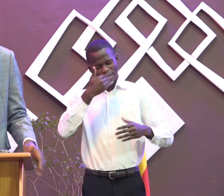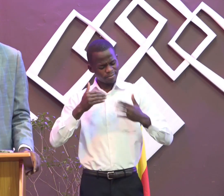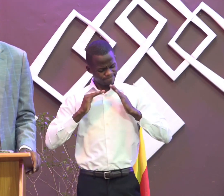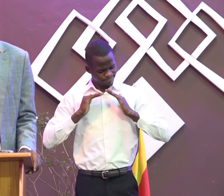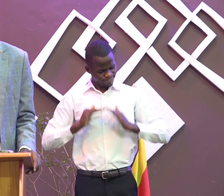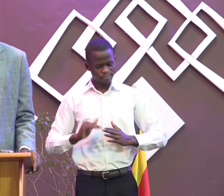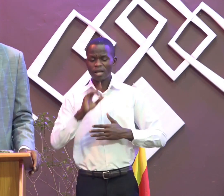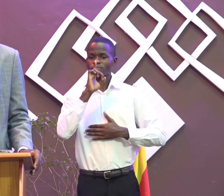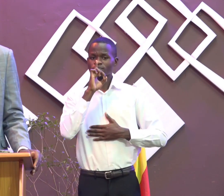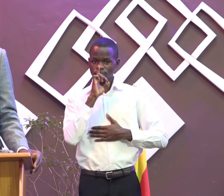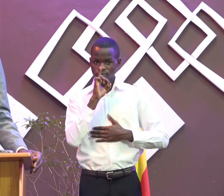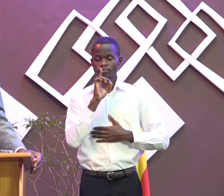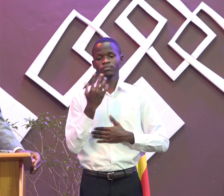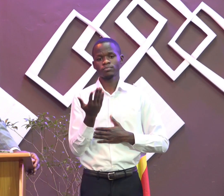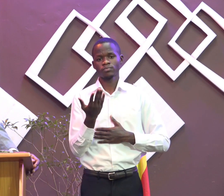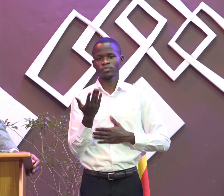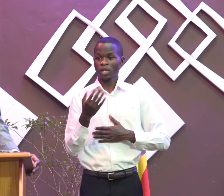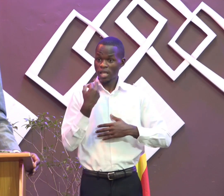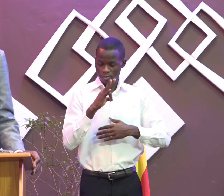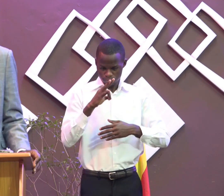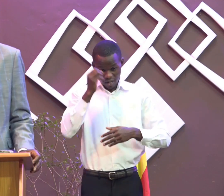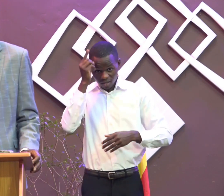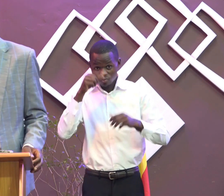Yisinga ebigambo bino tubikwata, ne makaga forever